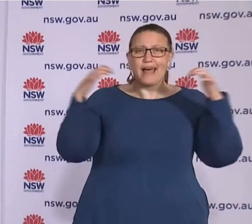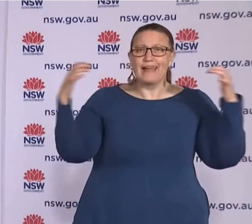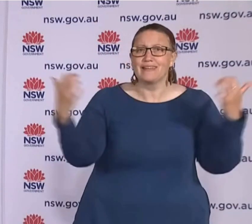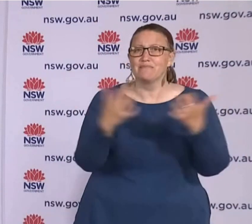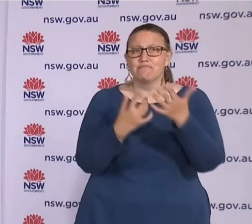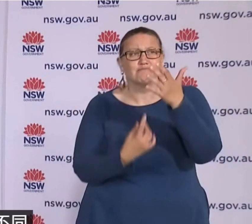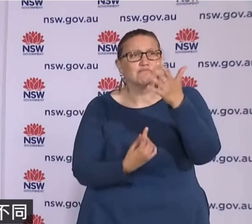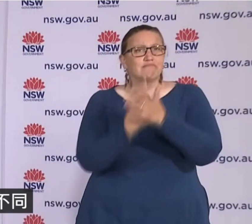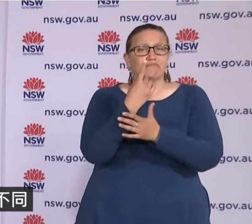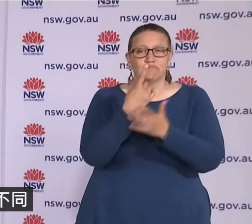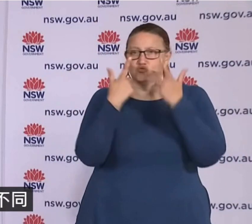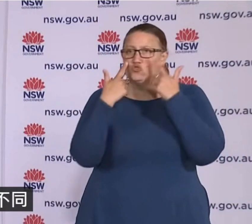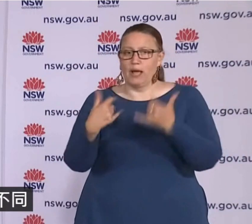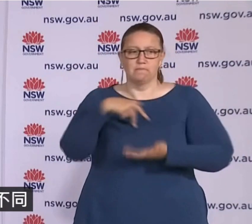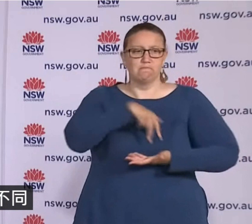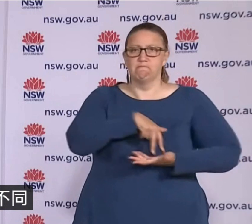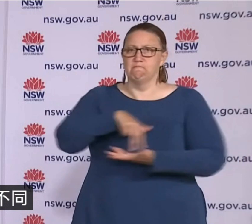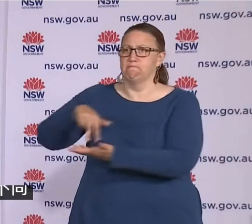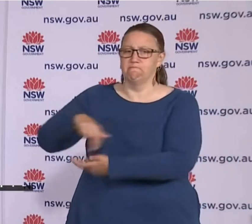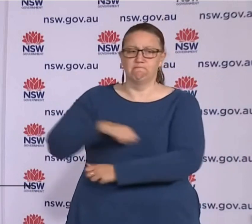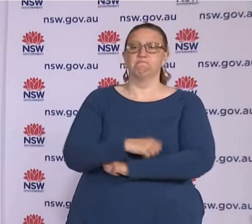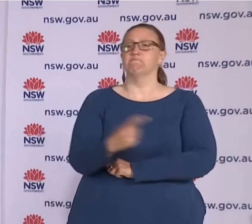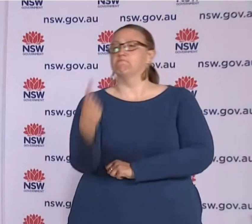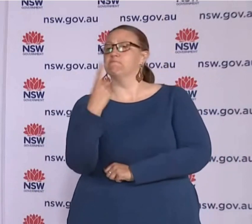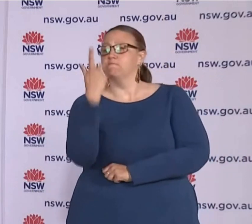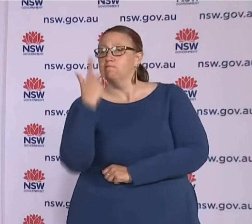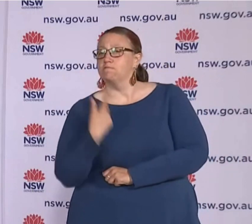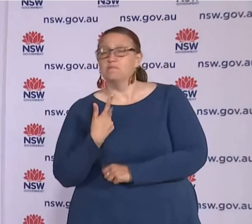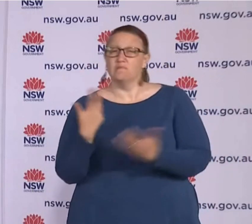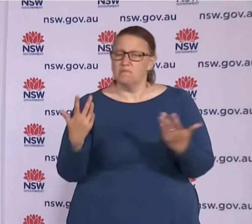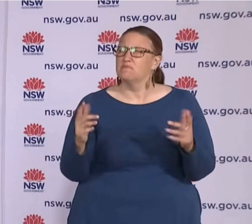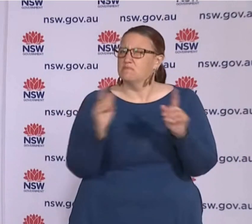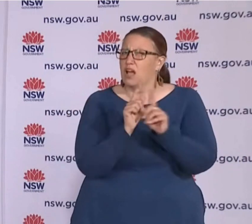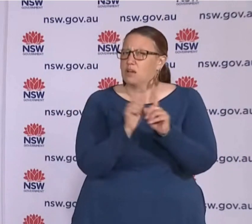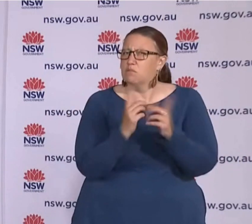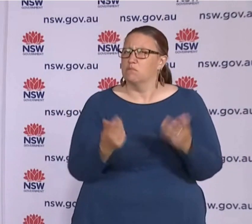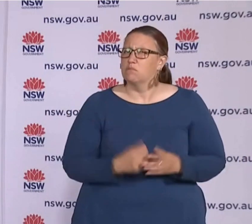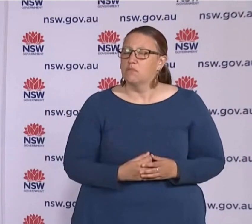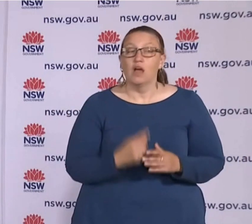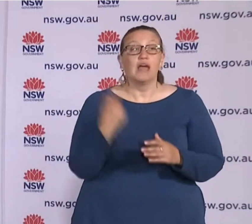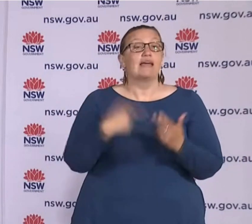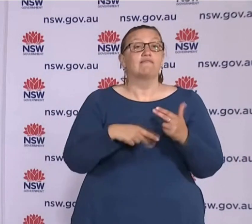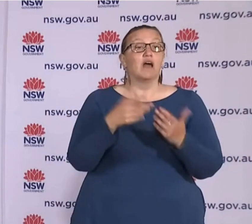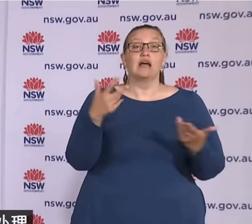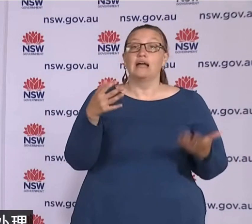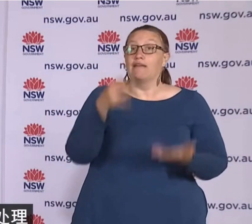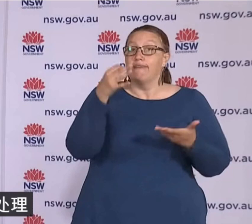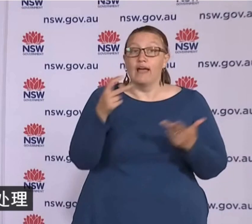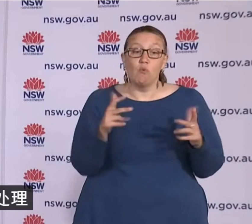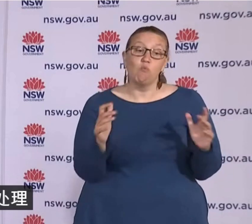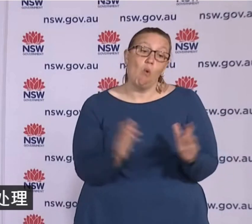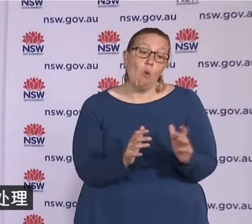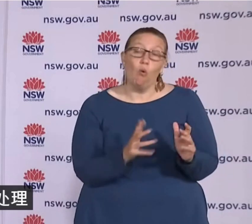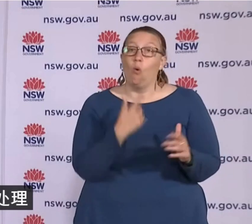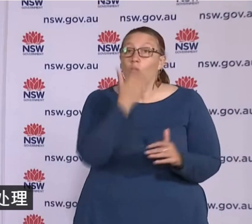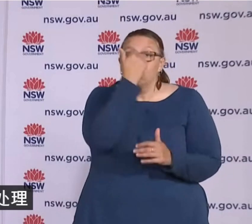it's not very different to what we experienced before the Delta outbreak, but Minister Dominello's team and the Treasurer and others, as we are working